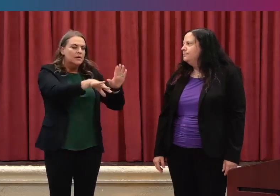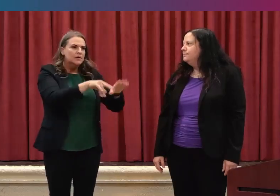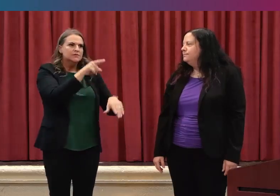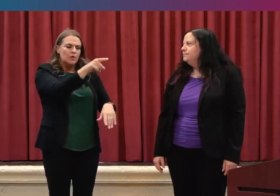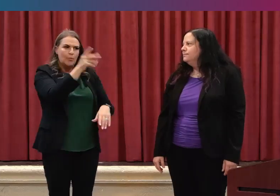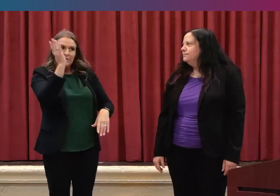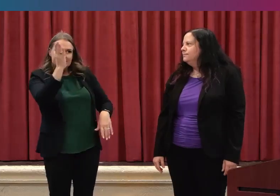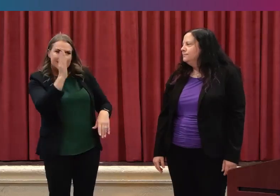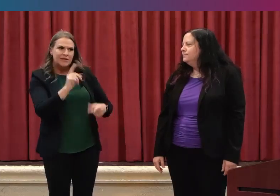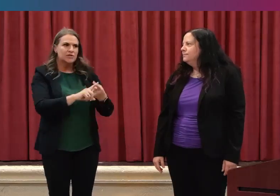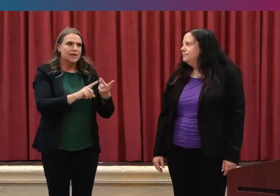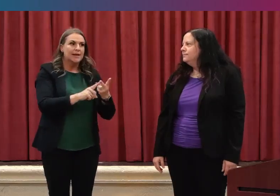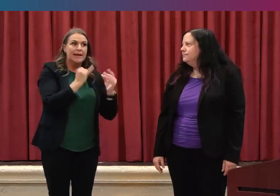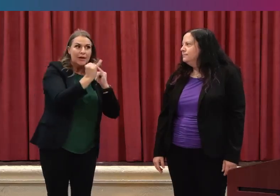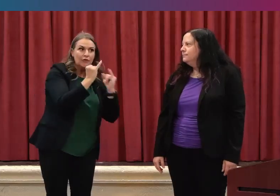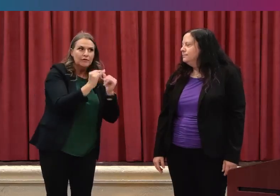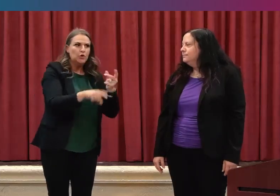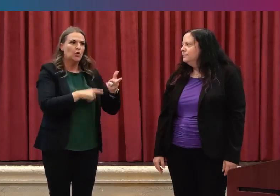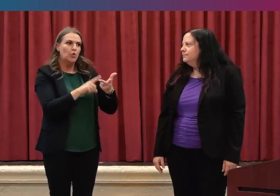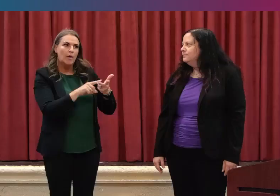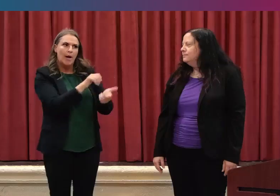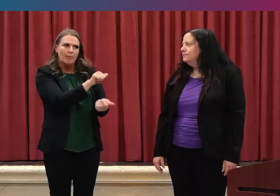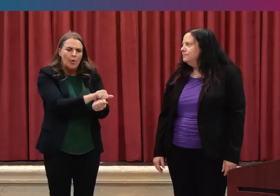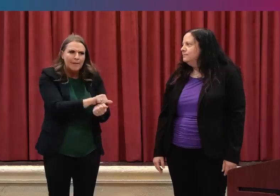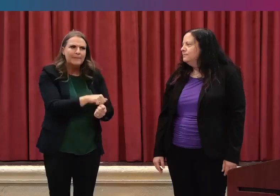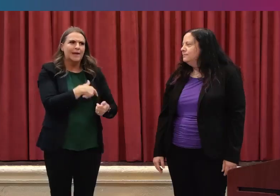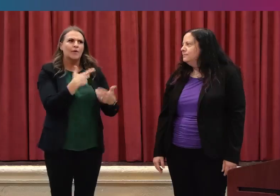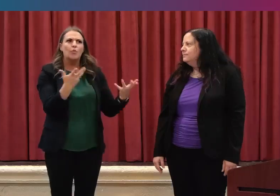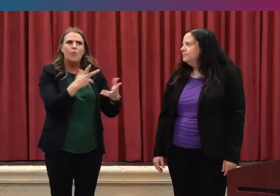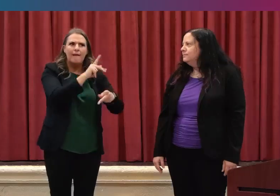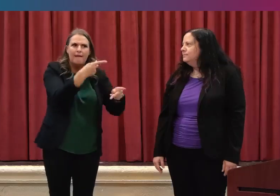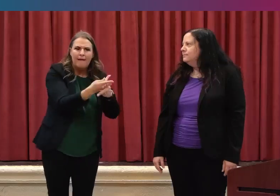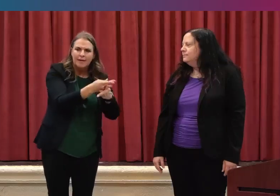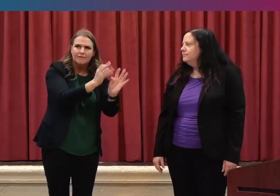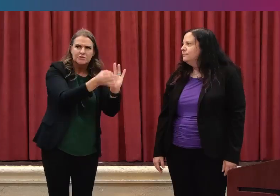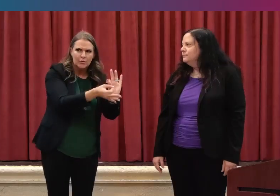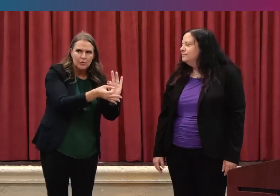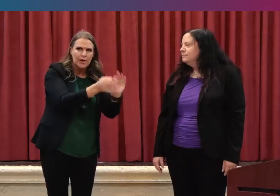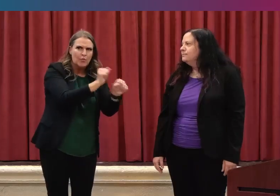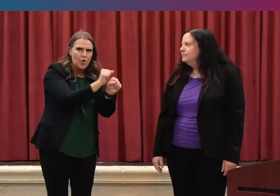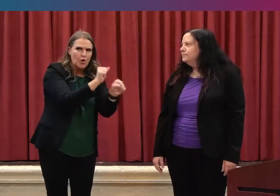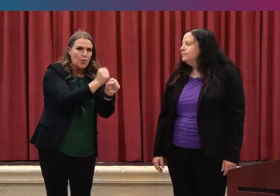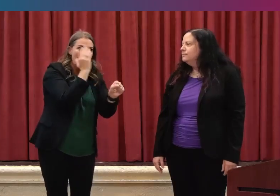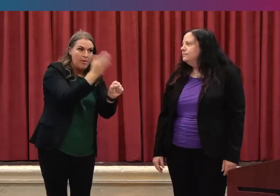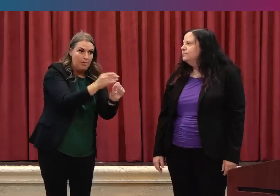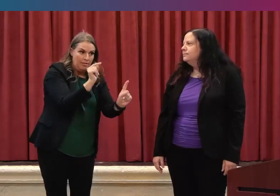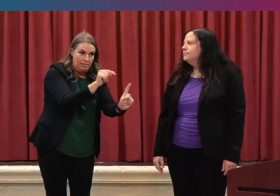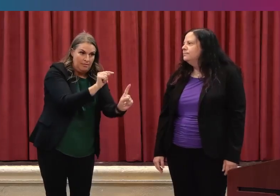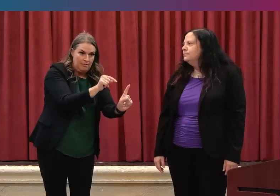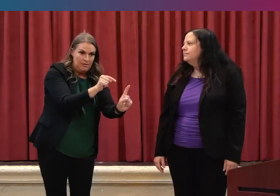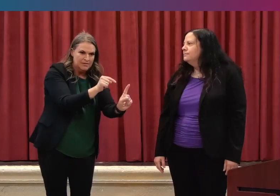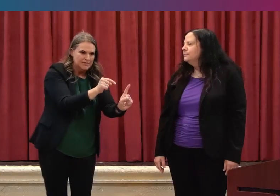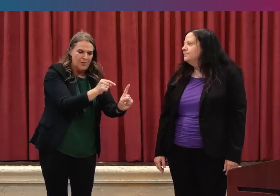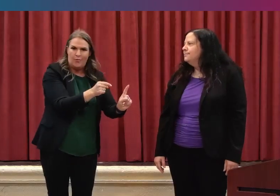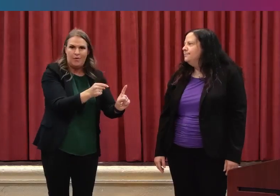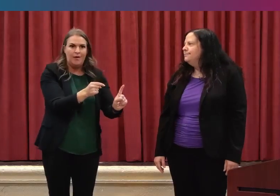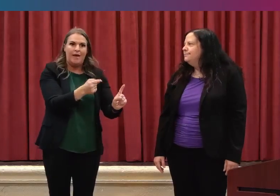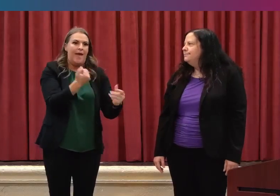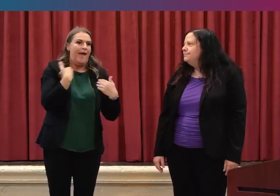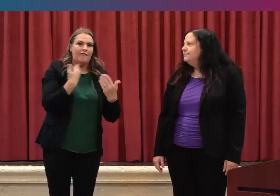person that's requesting those services to clarify what type of assignment it will be, whether it's in the classroom, if it's in a